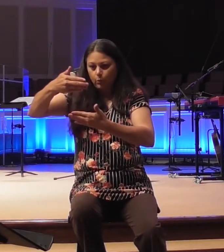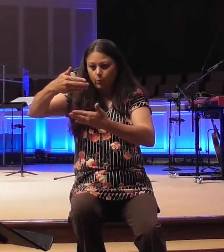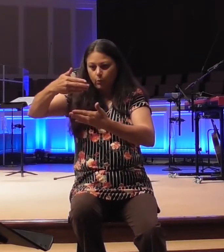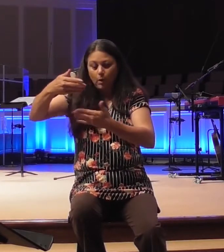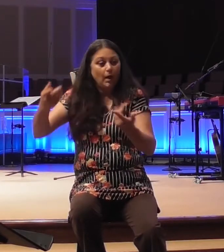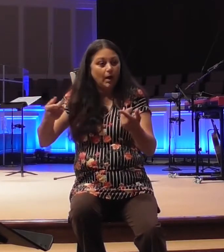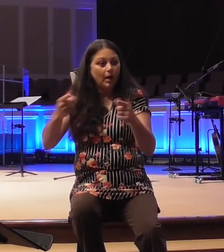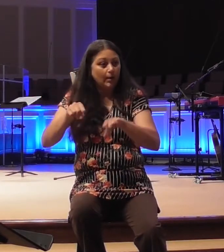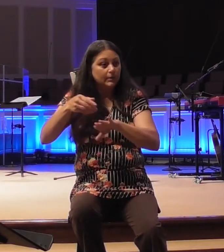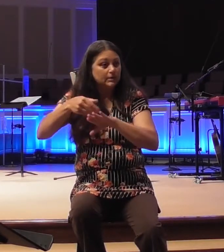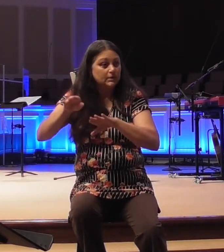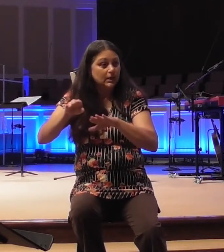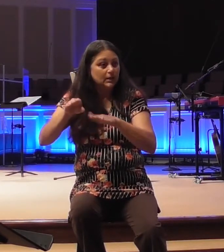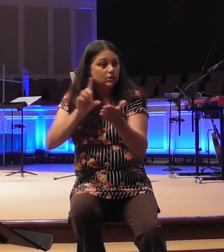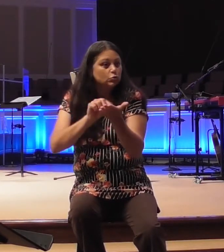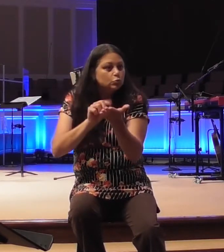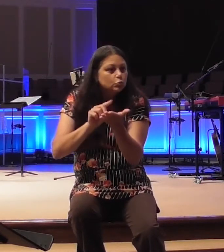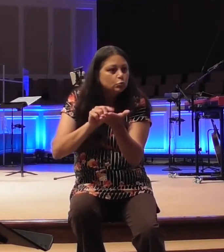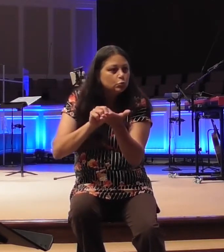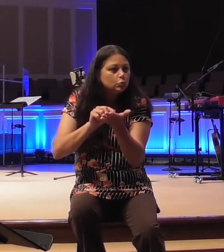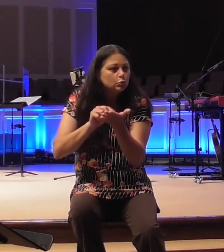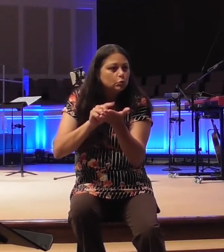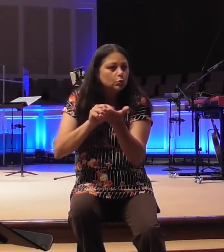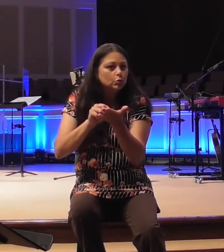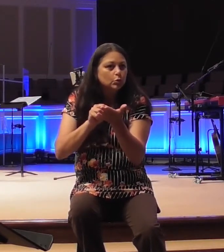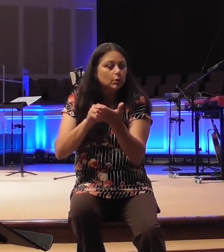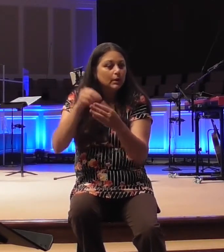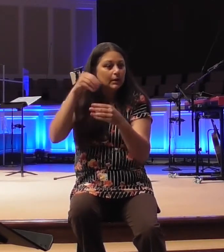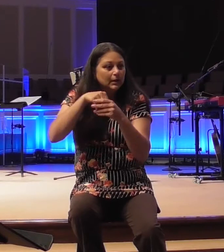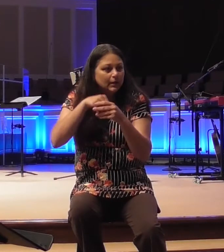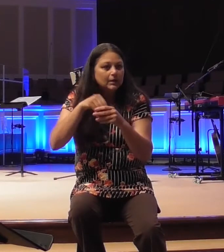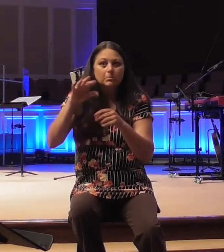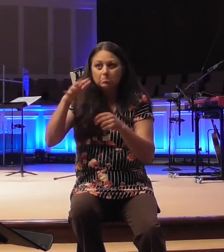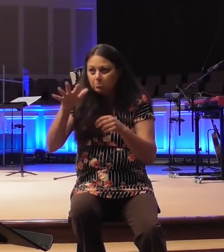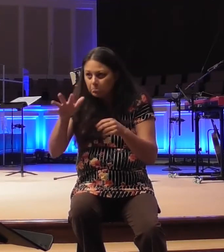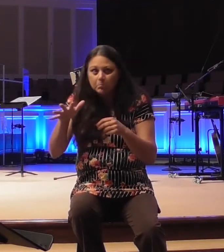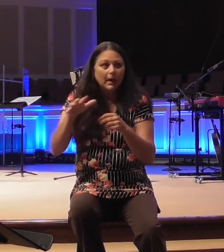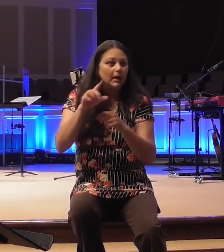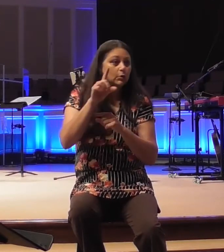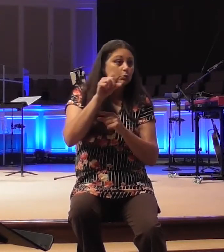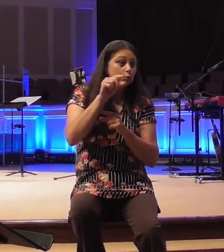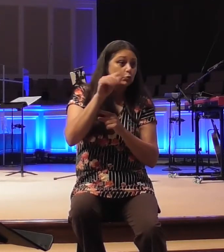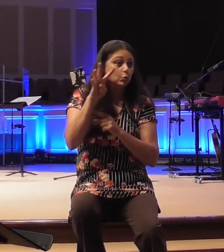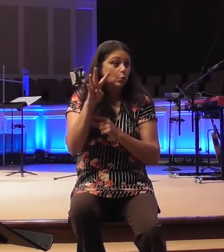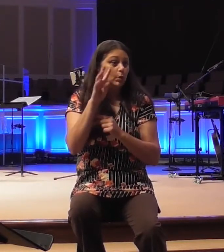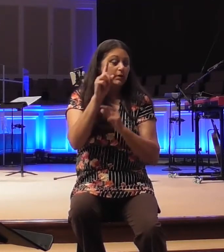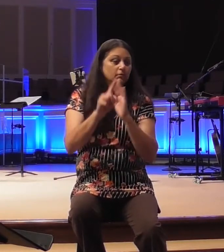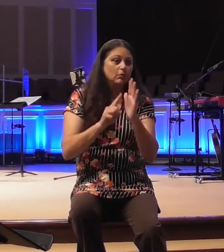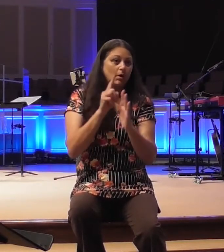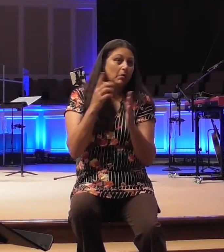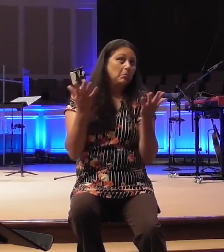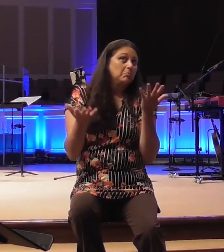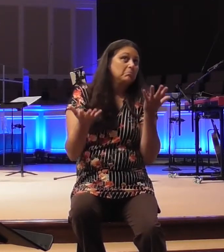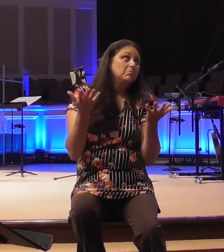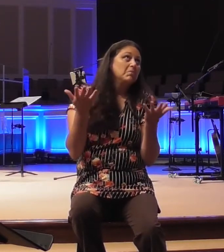think it was in American newspapers within 24 hours of it being taken, something like that, maybe 48 hours.